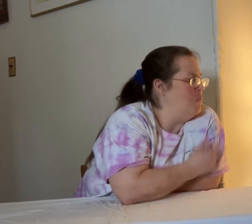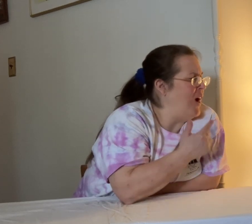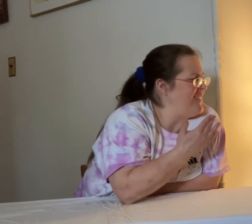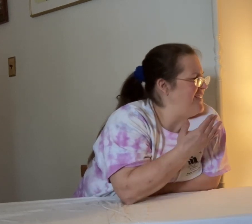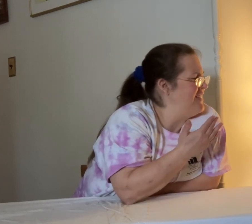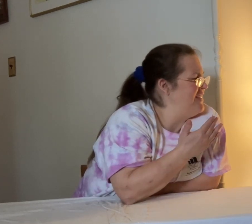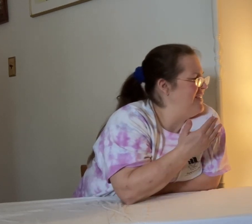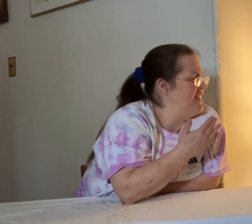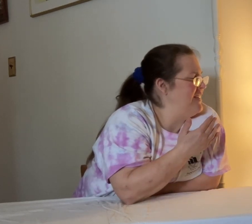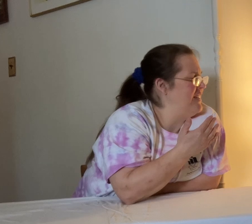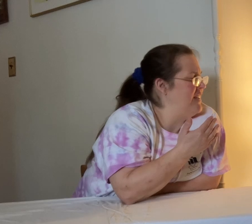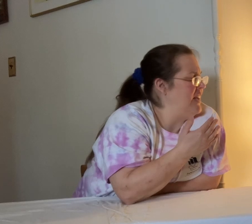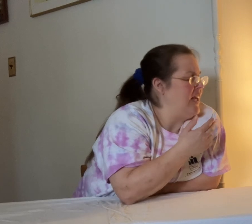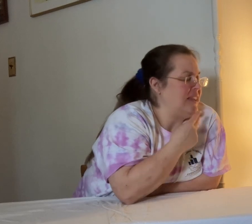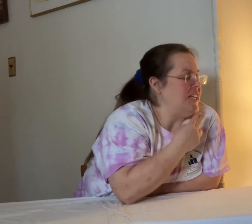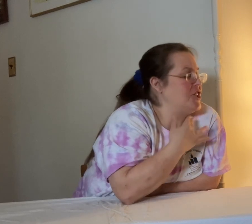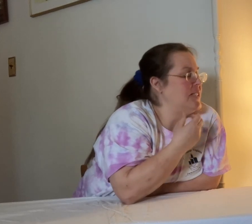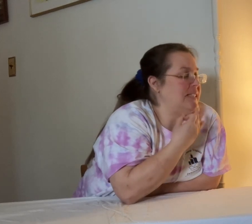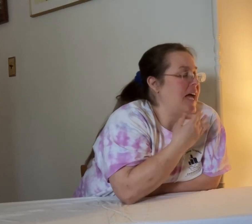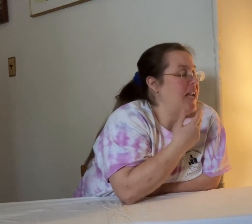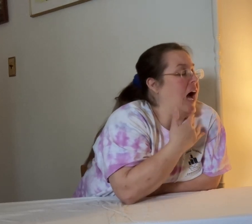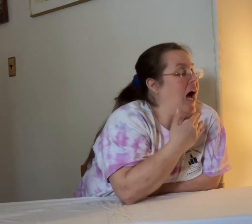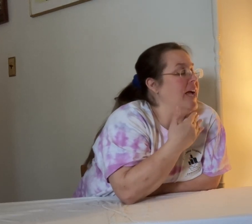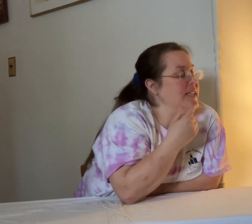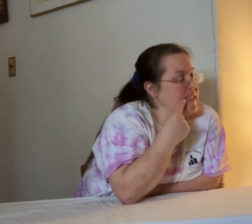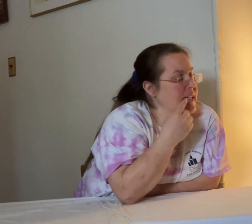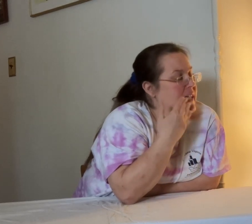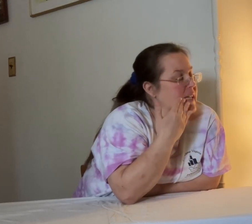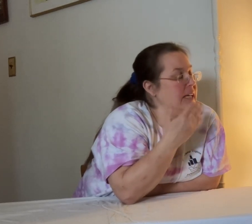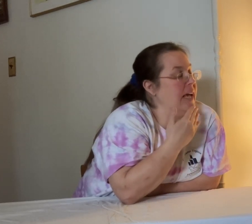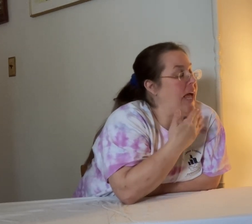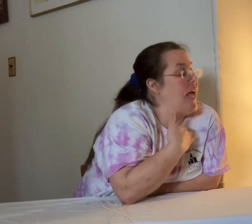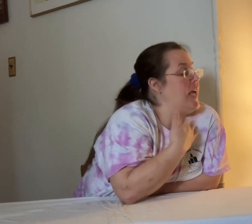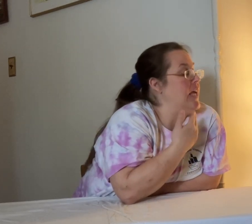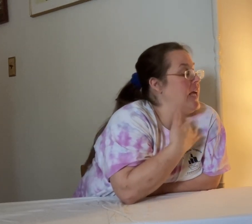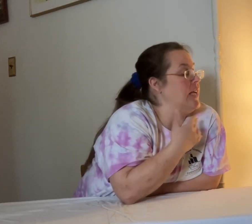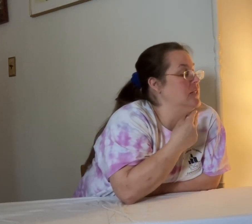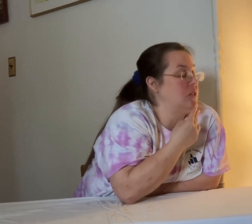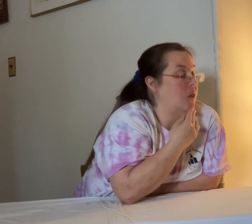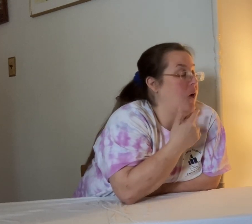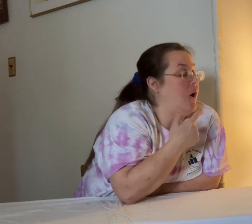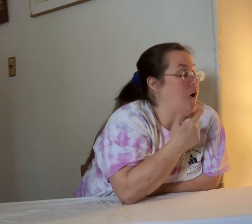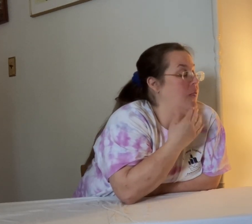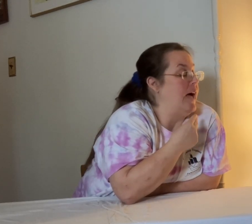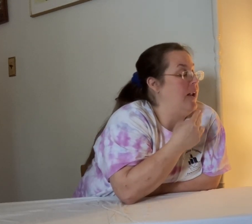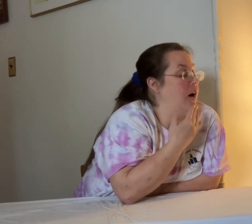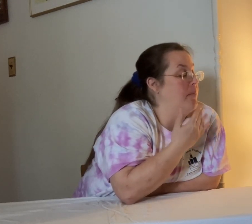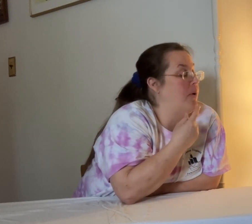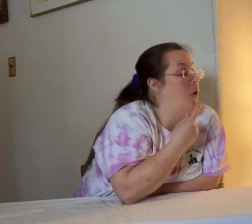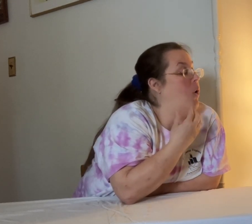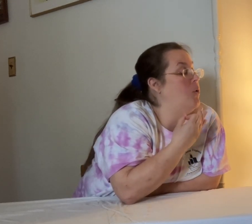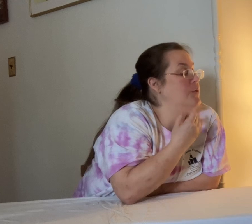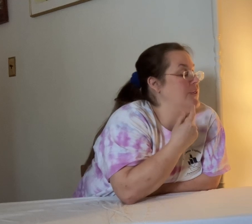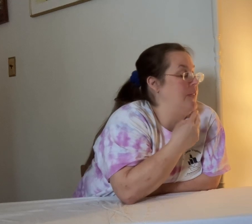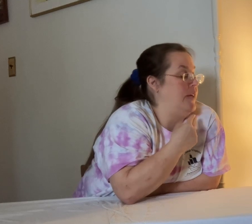What? They just said IDEA is the law that upholds